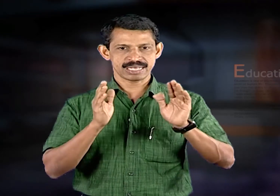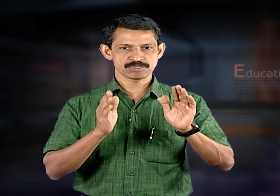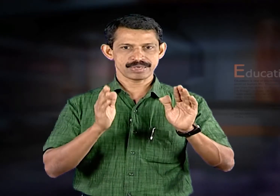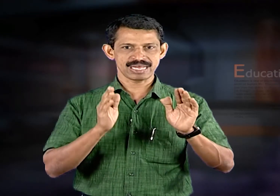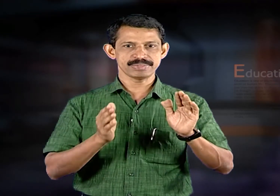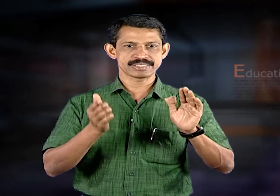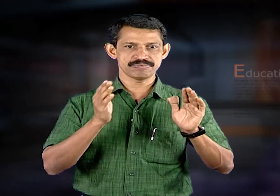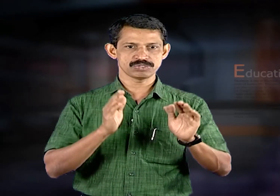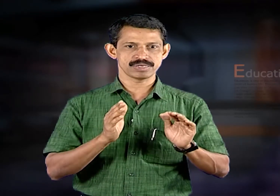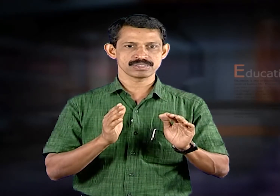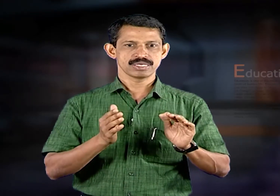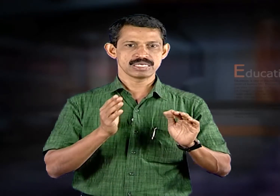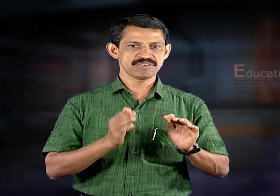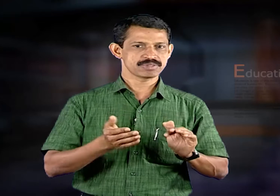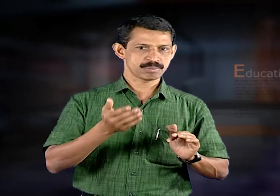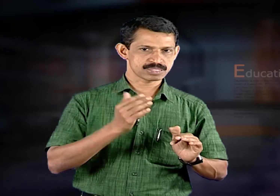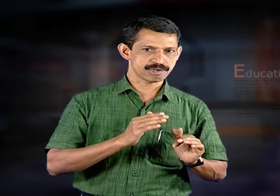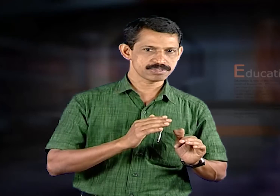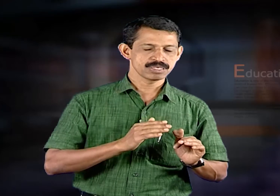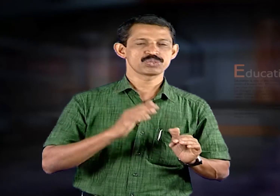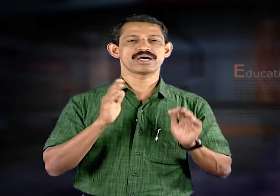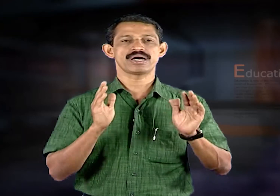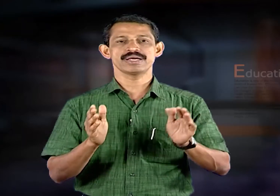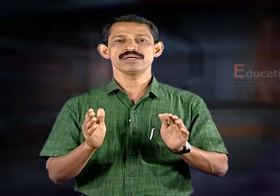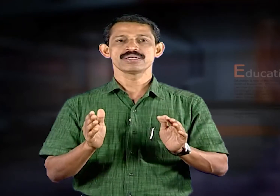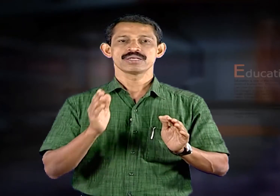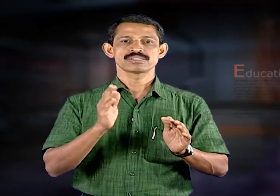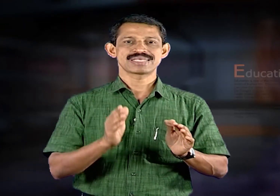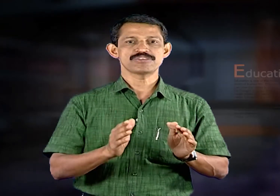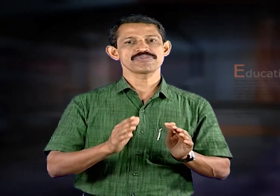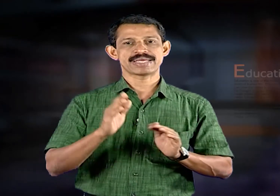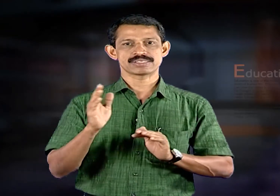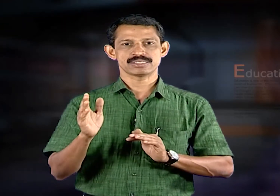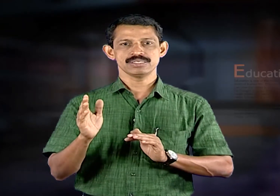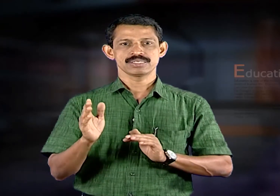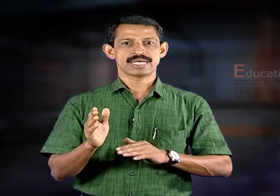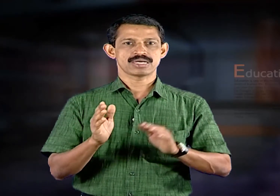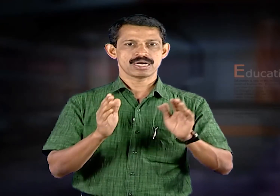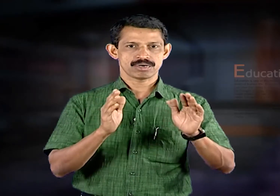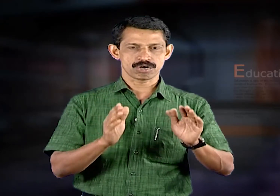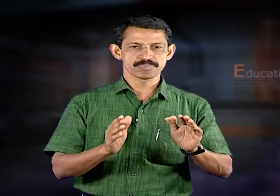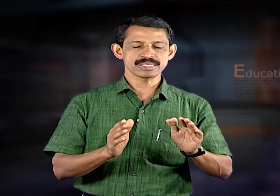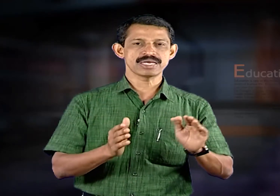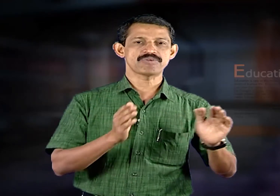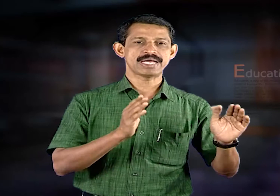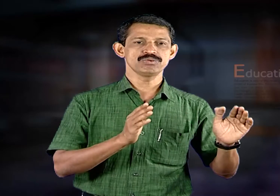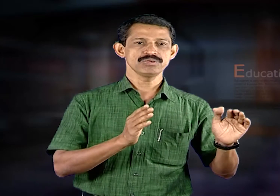to help individuals lift themselves to a higher state of character and augment their value